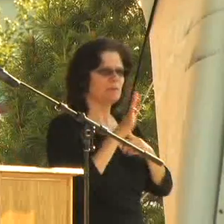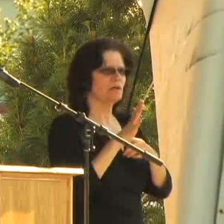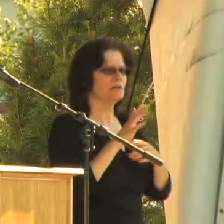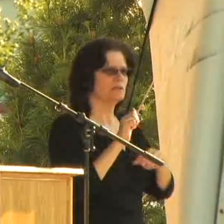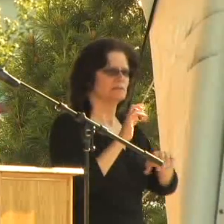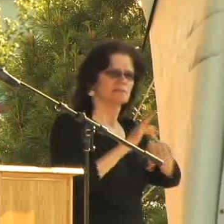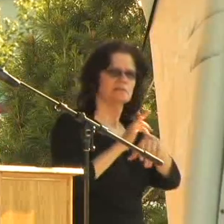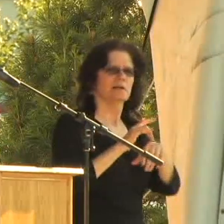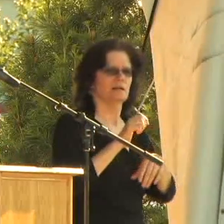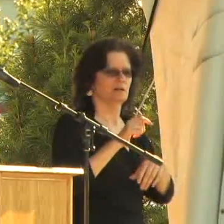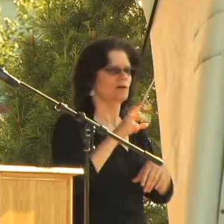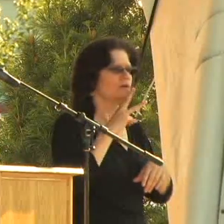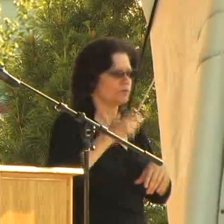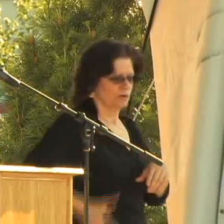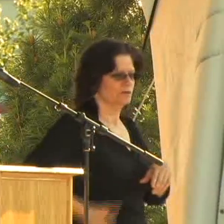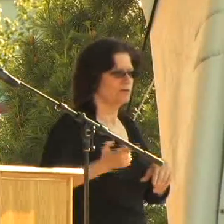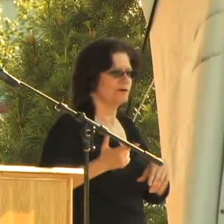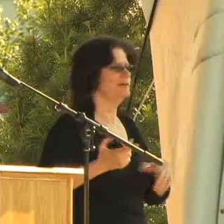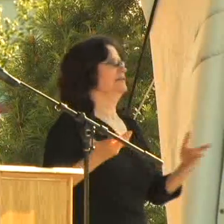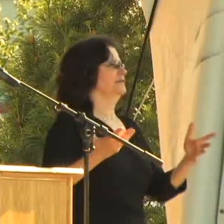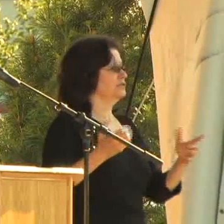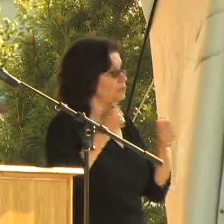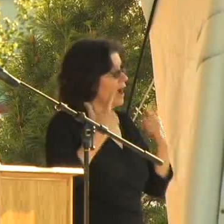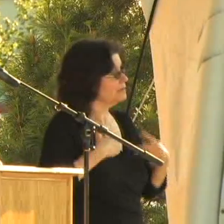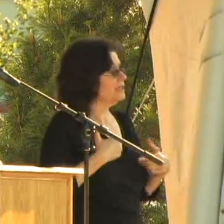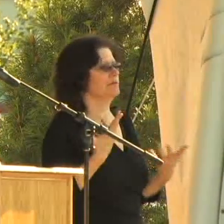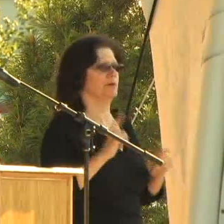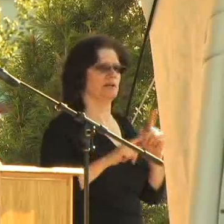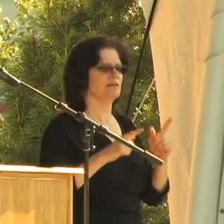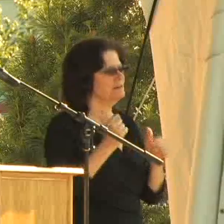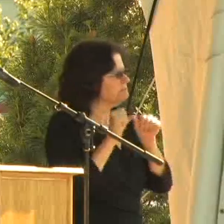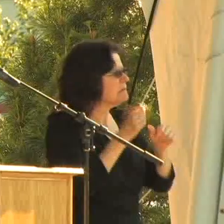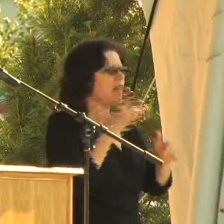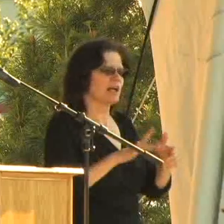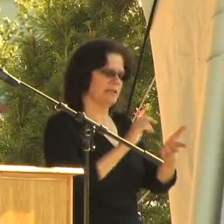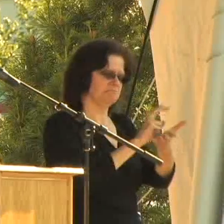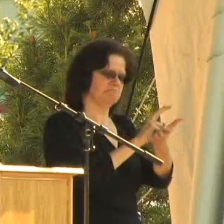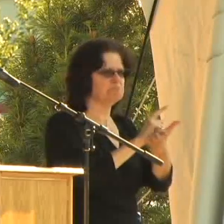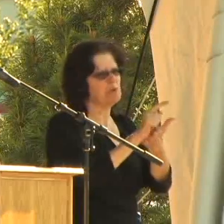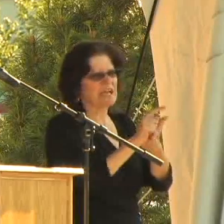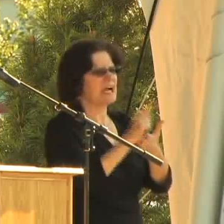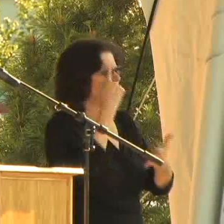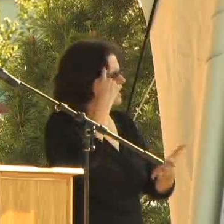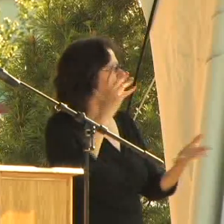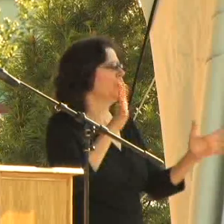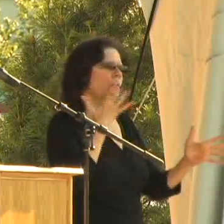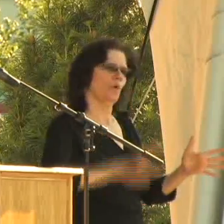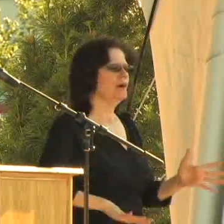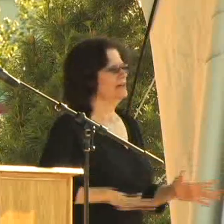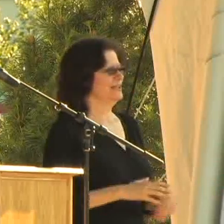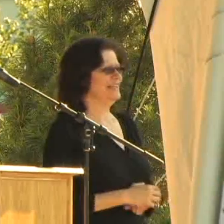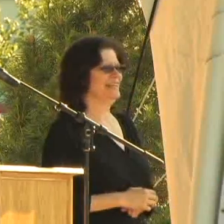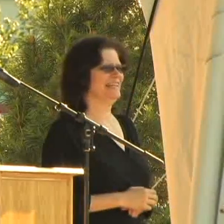really a surprise to me. But squirt gun luckily only lasted a week, I believe. So